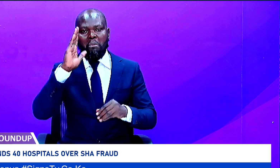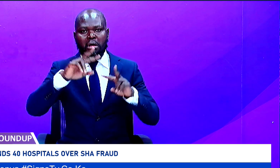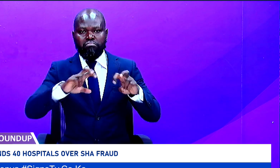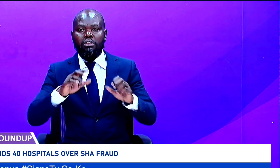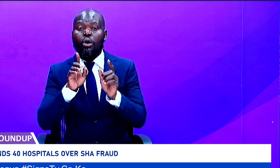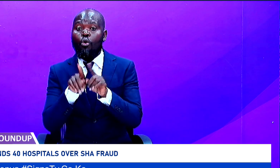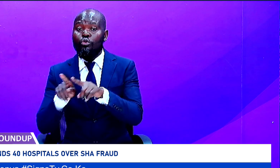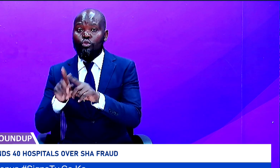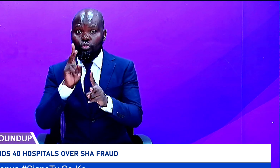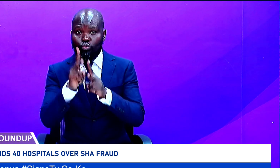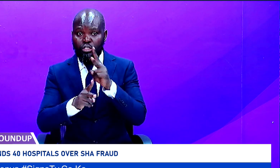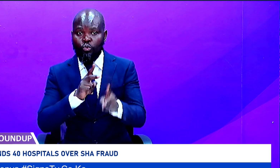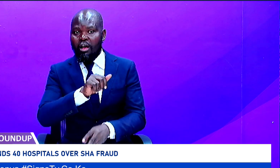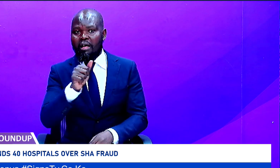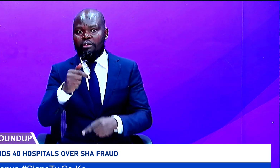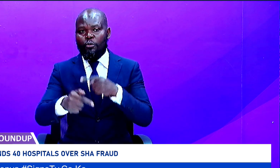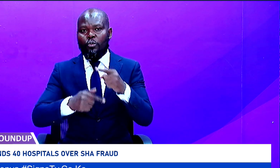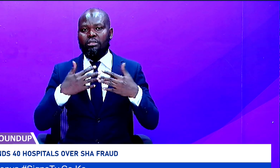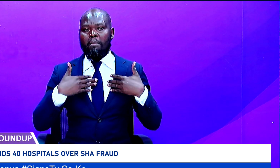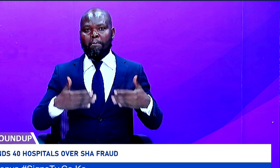bodies to revoke their licenses.